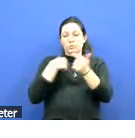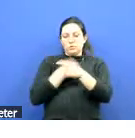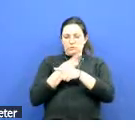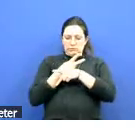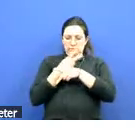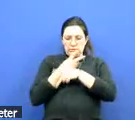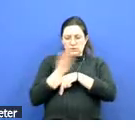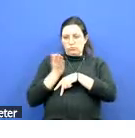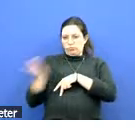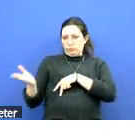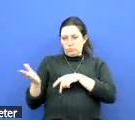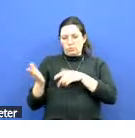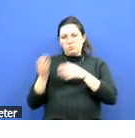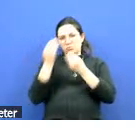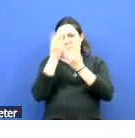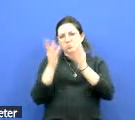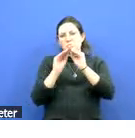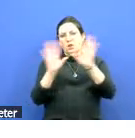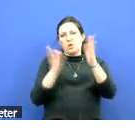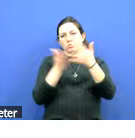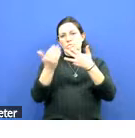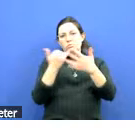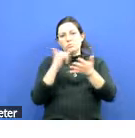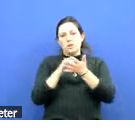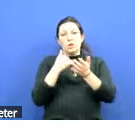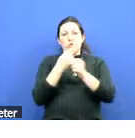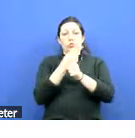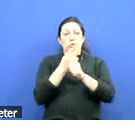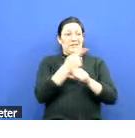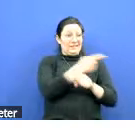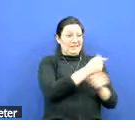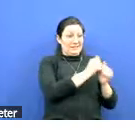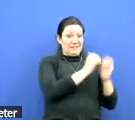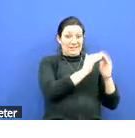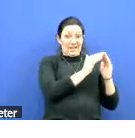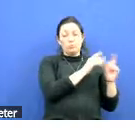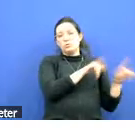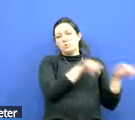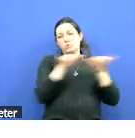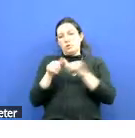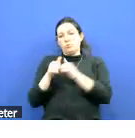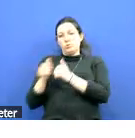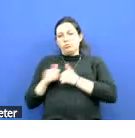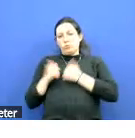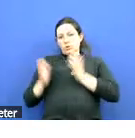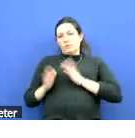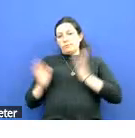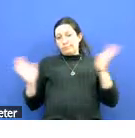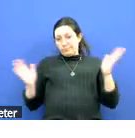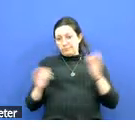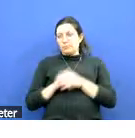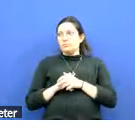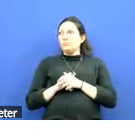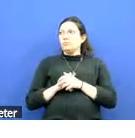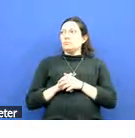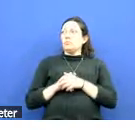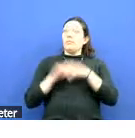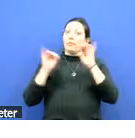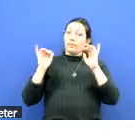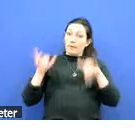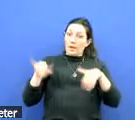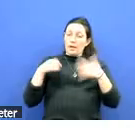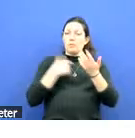and the residential folks that myself and Brian and others are working with. With that said, we've provided the